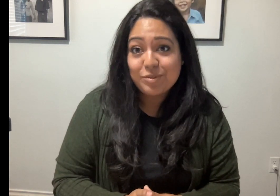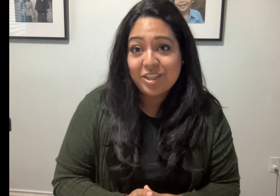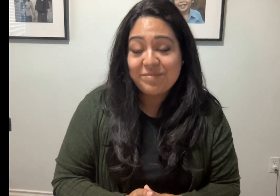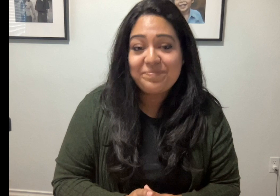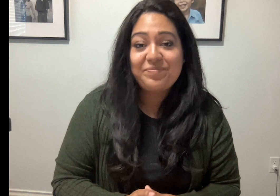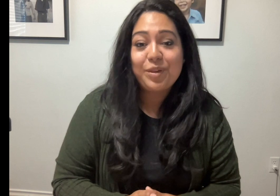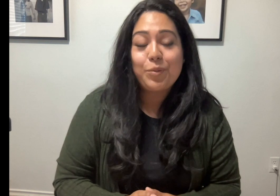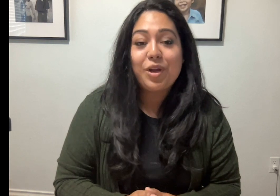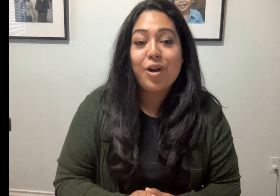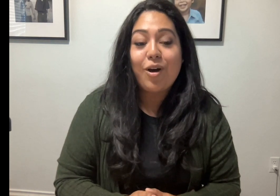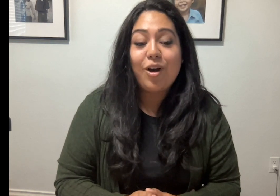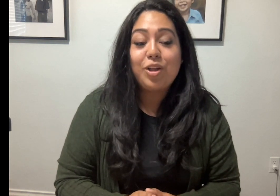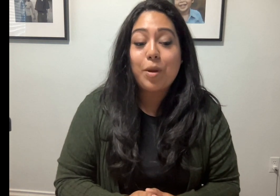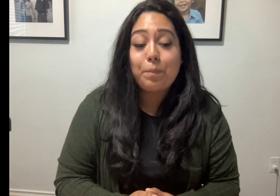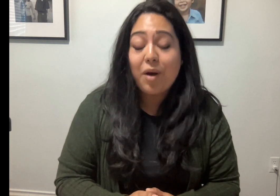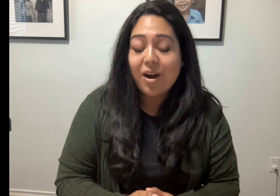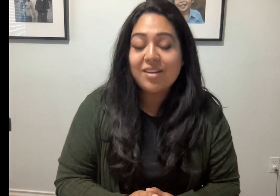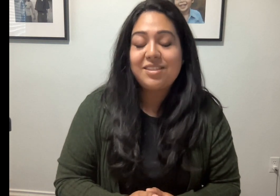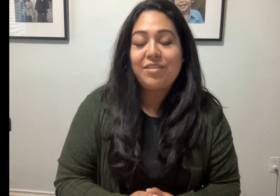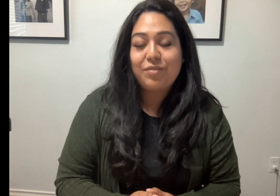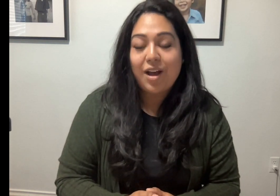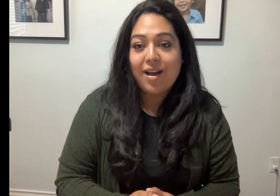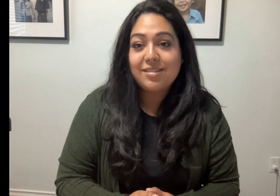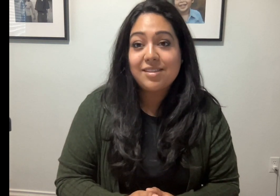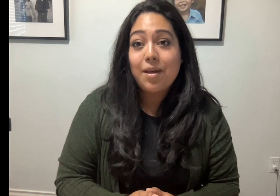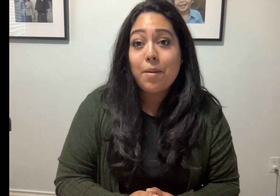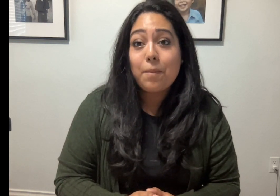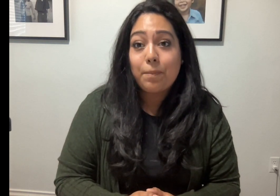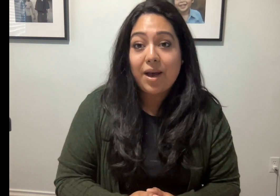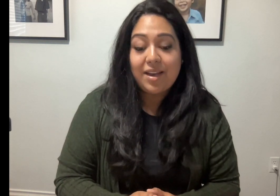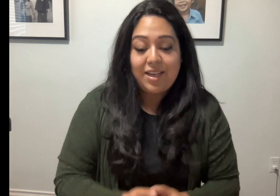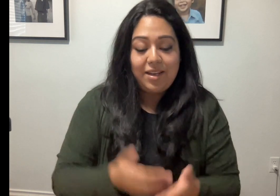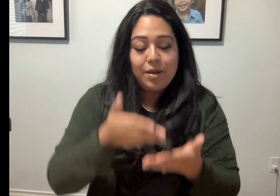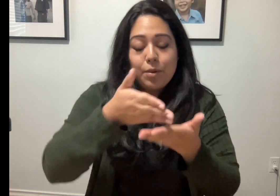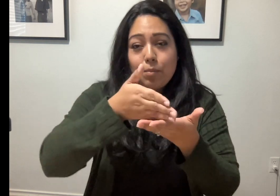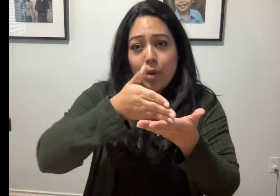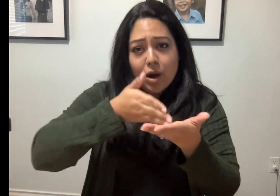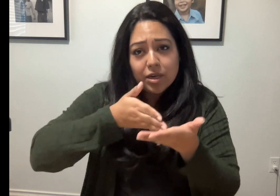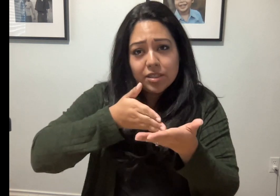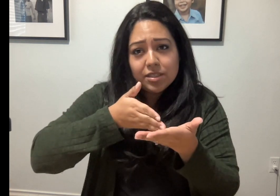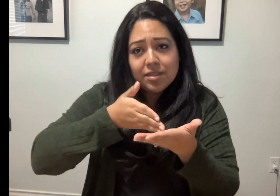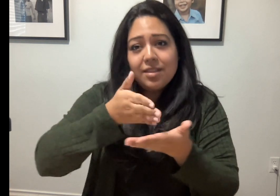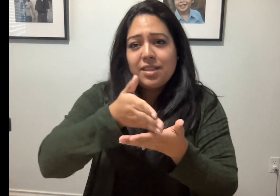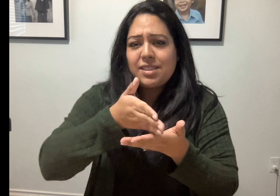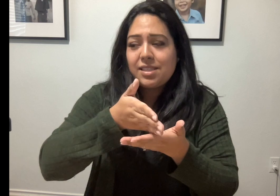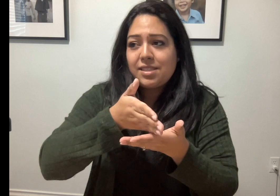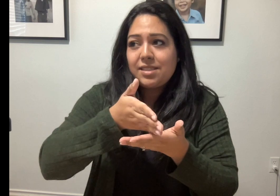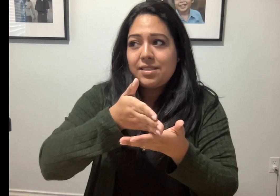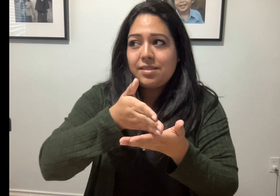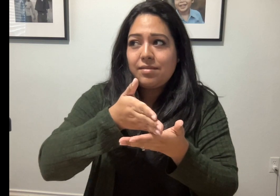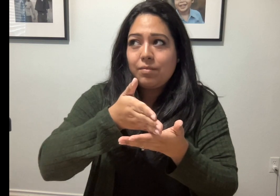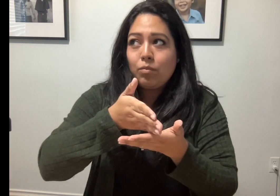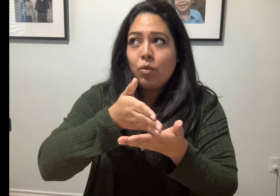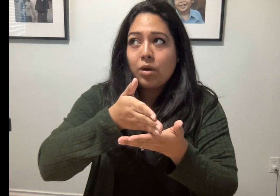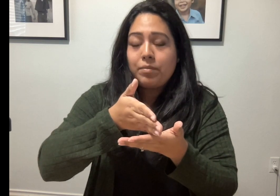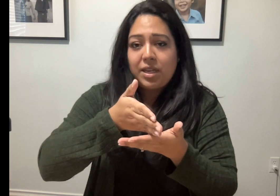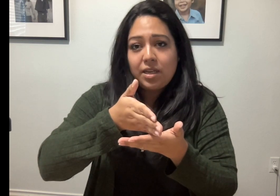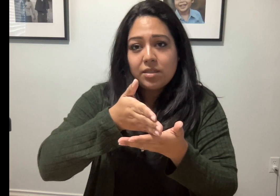option. We are all a part of God's body. Part, this is more meaning of